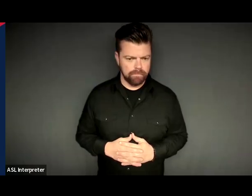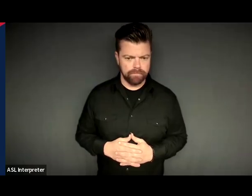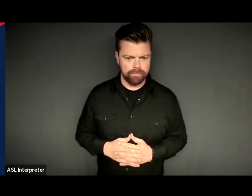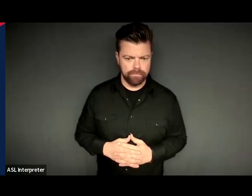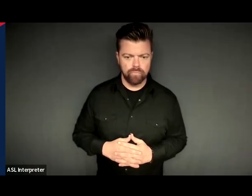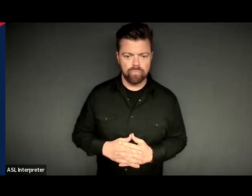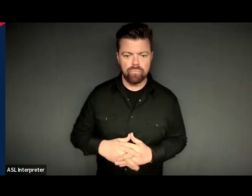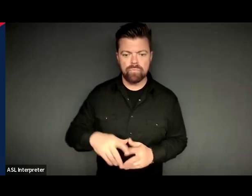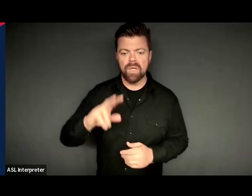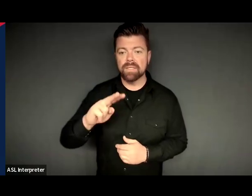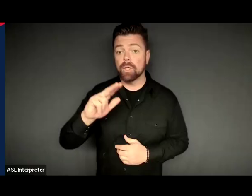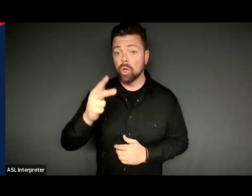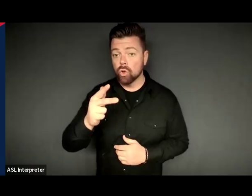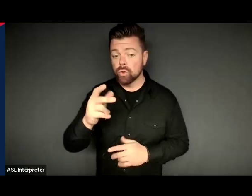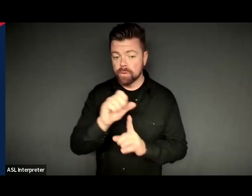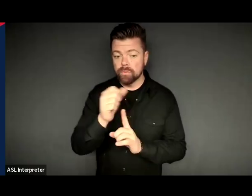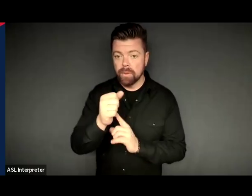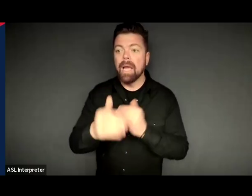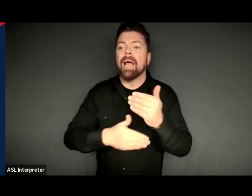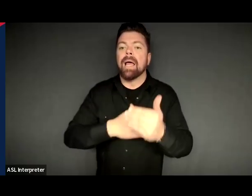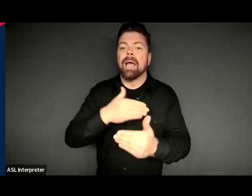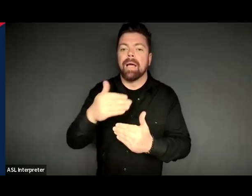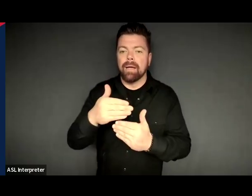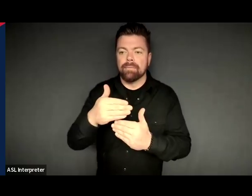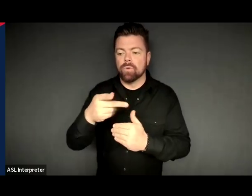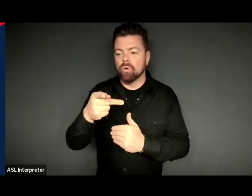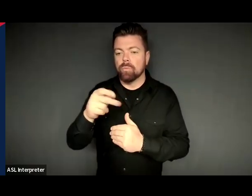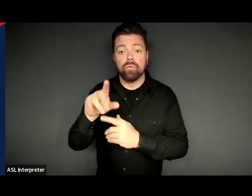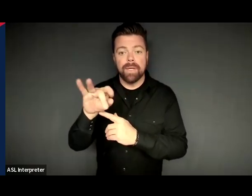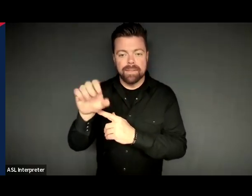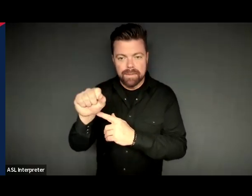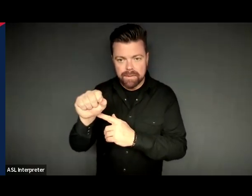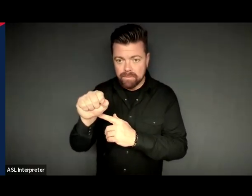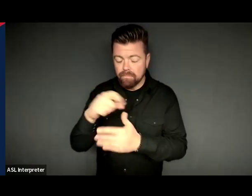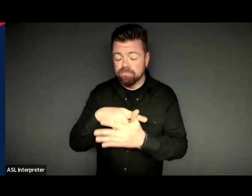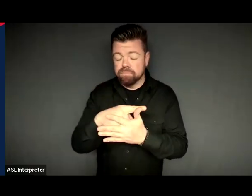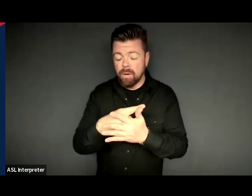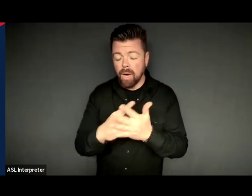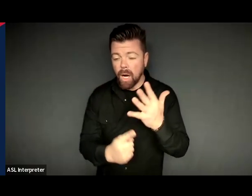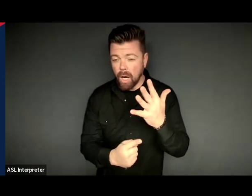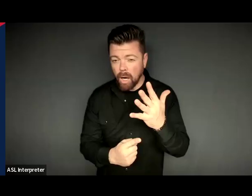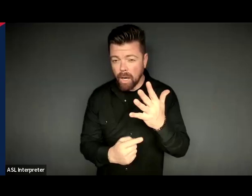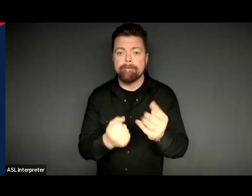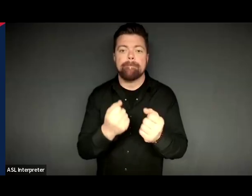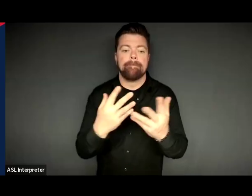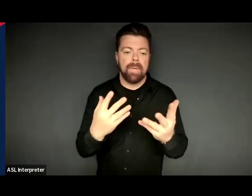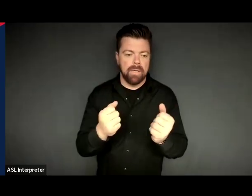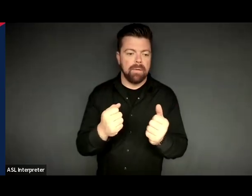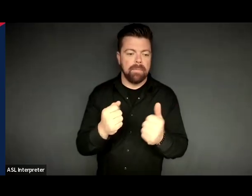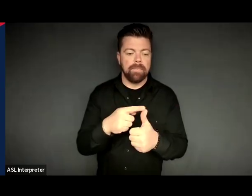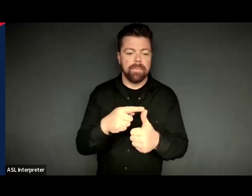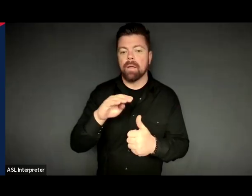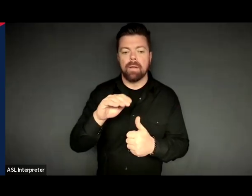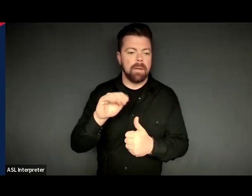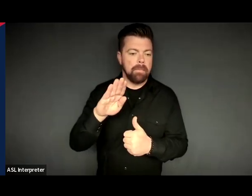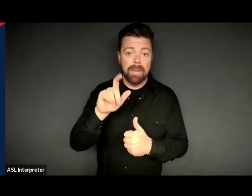conditions um, after paralysis, and there are many of them. So the big three are bowel, bladder, skin. You have